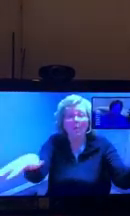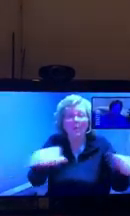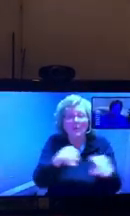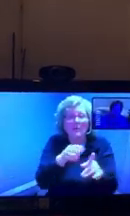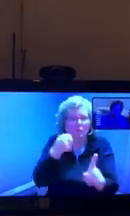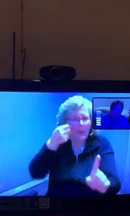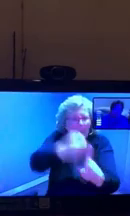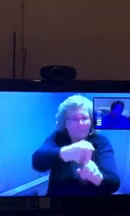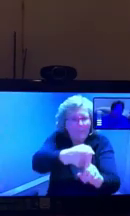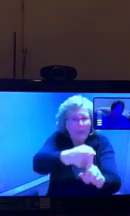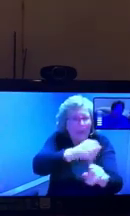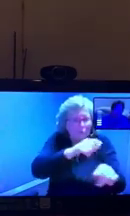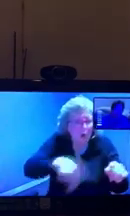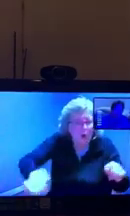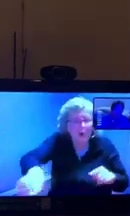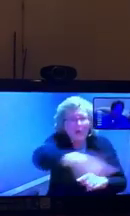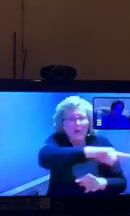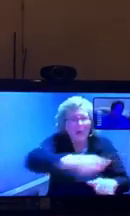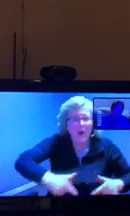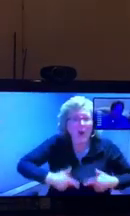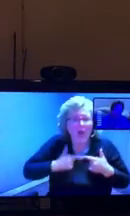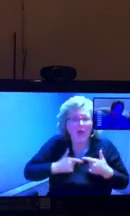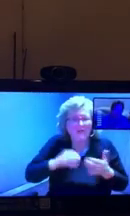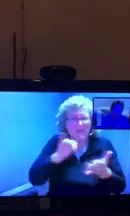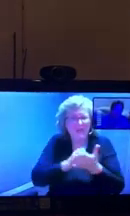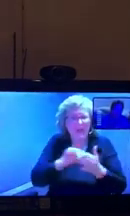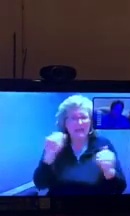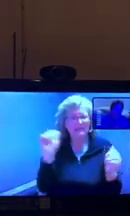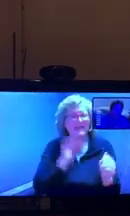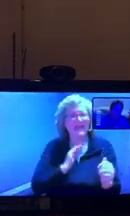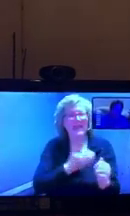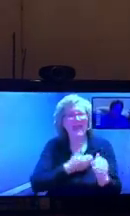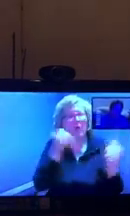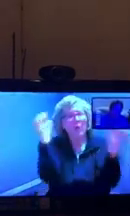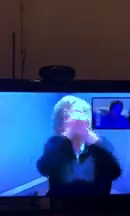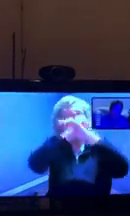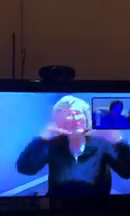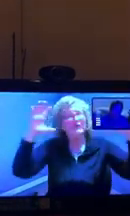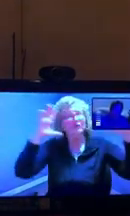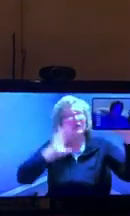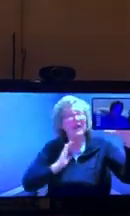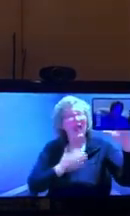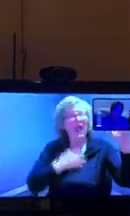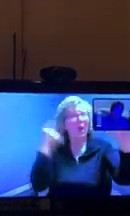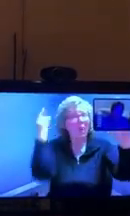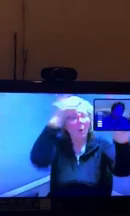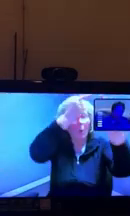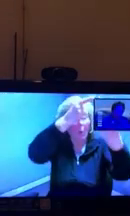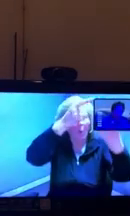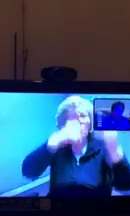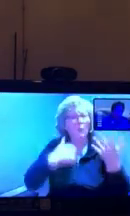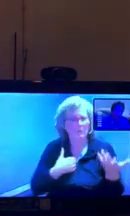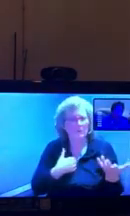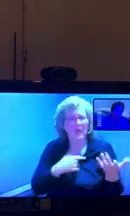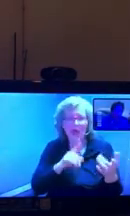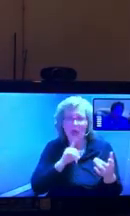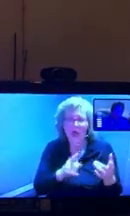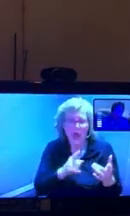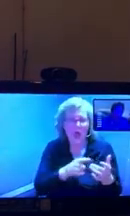mission. That's our vision. That's his mission. That's his vision, and it's ours too, because I've totally bought into that. You may notice